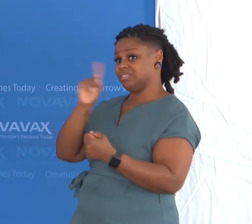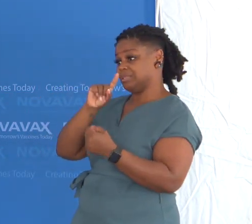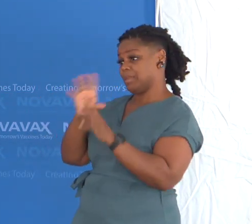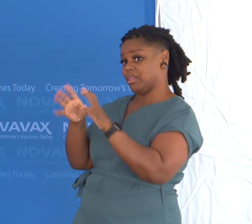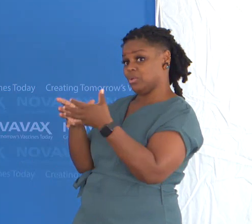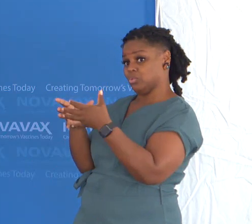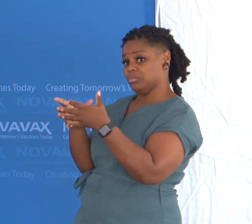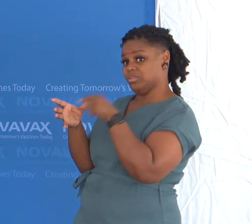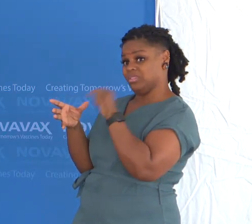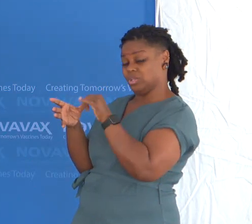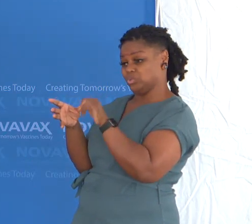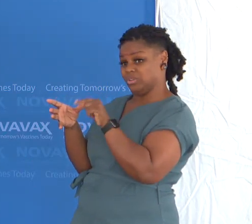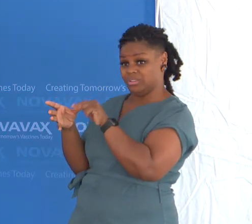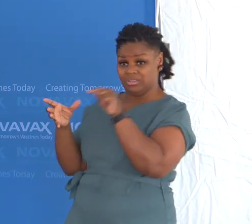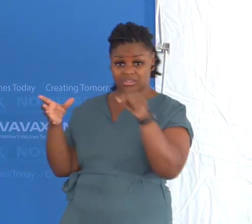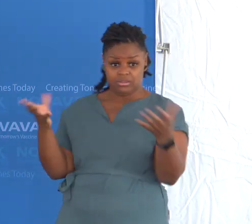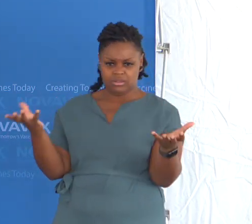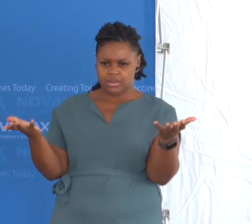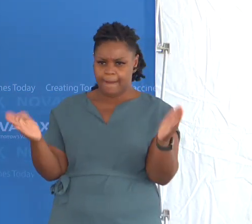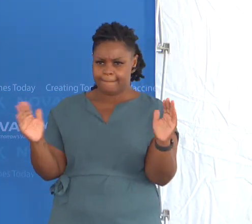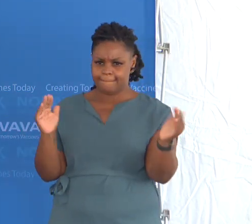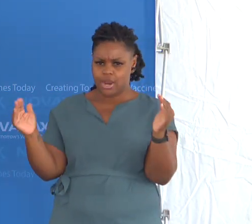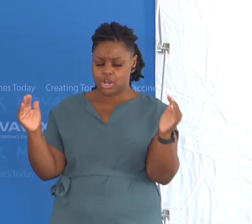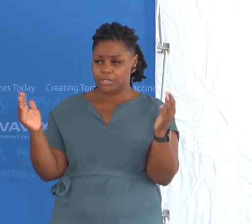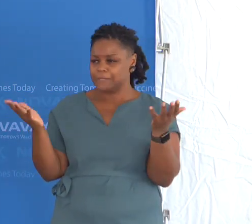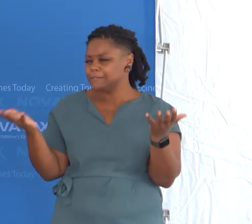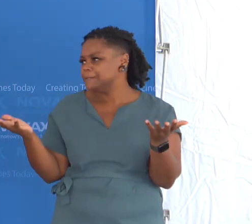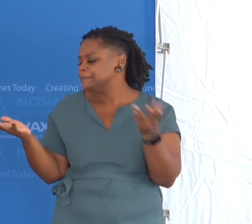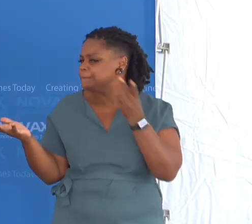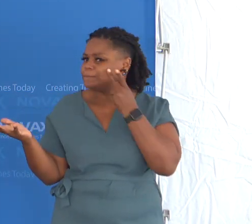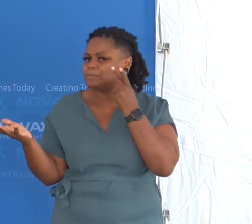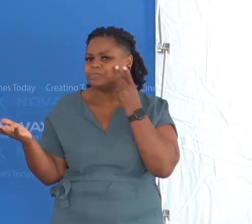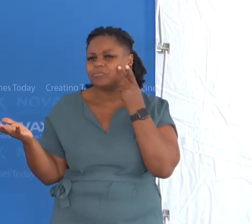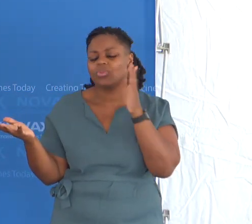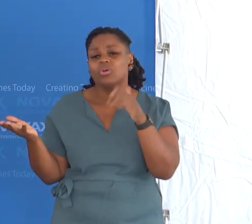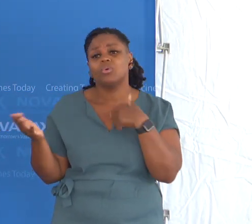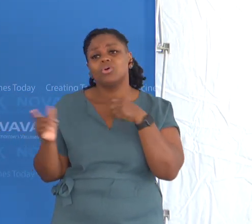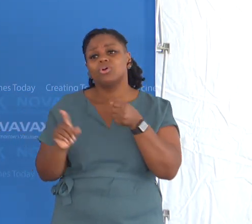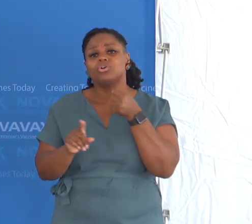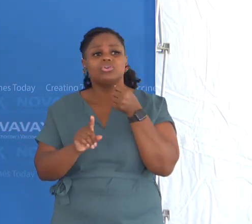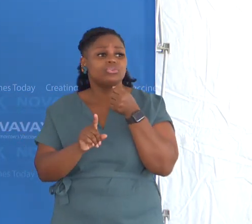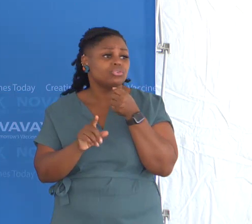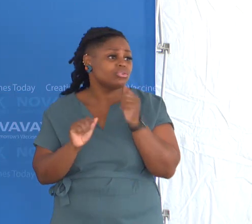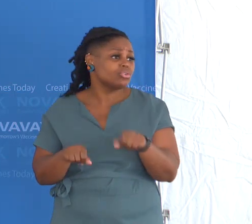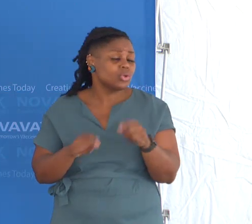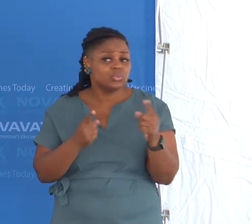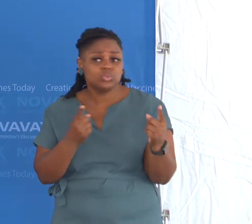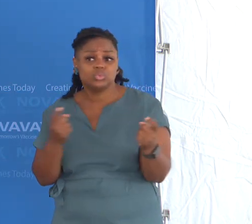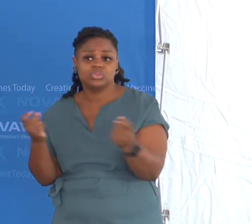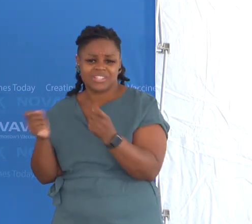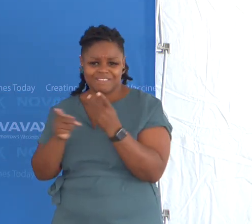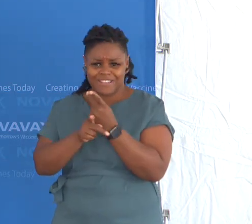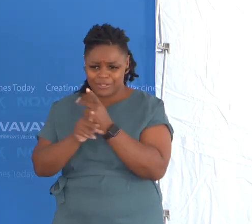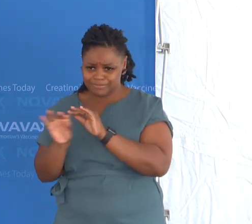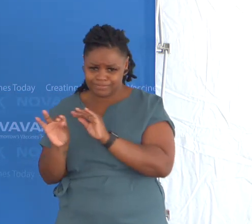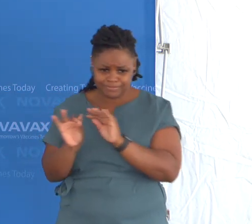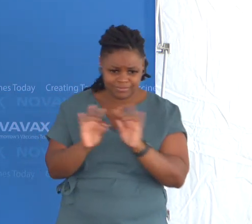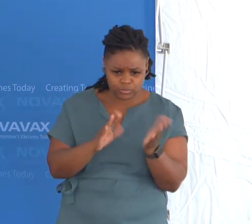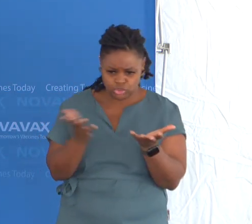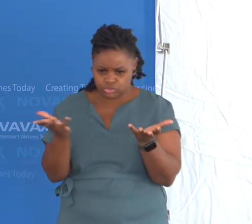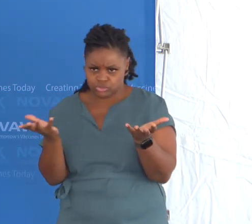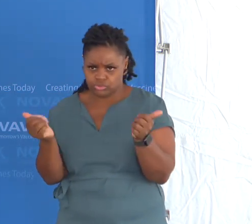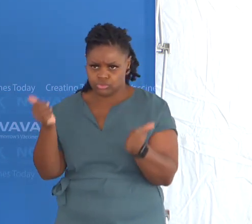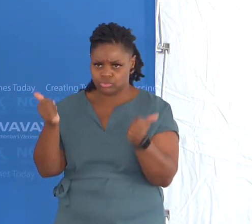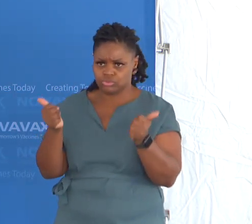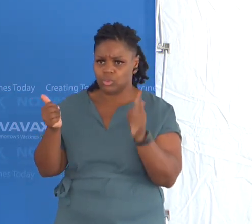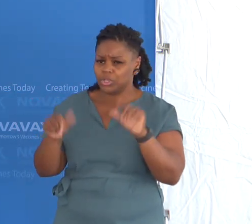to get. And it's a matter of how quickly you can recruit. And we're recruiting as fast as we can. We'll be recruiting throughout this year.